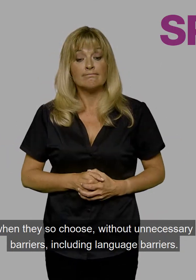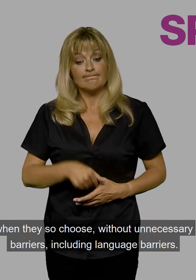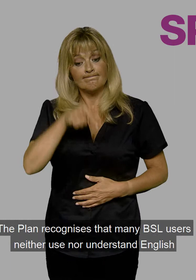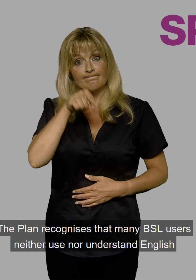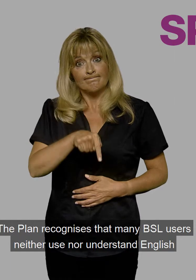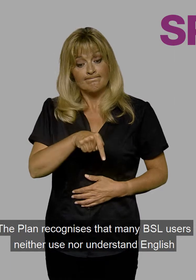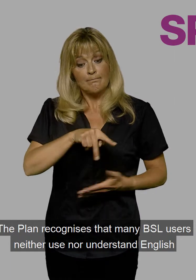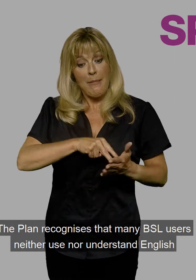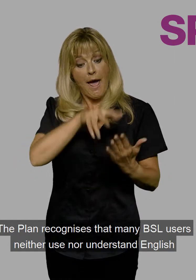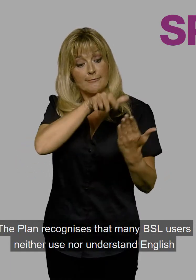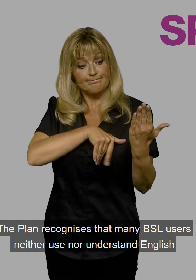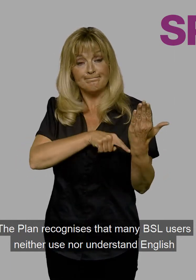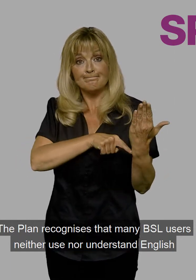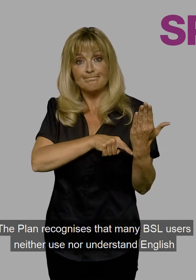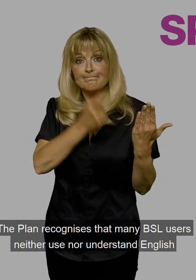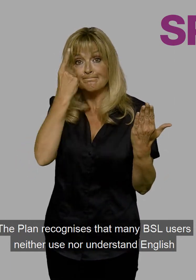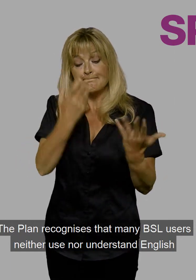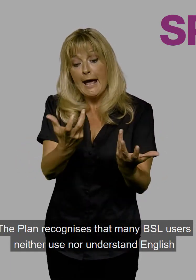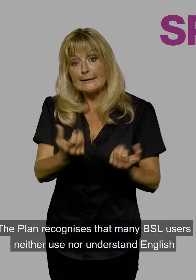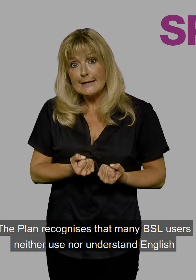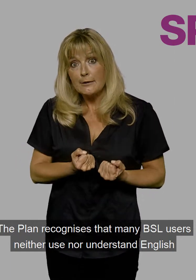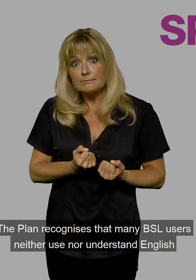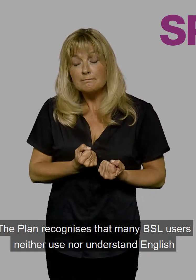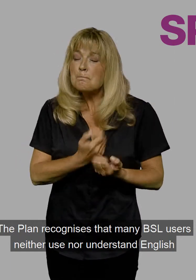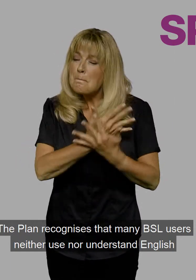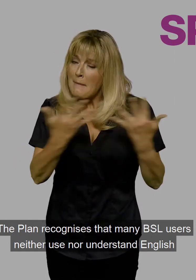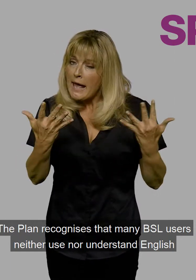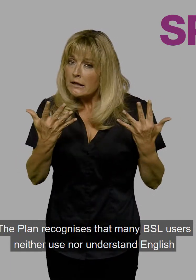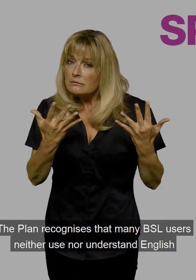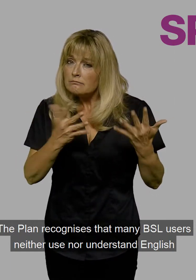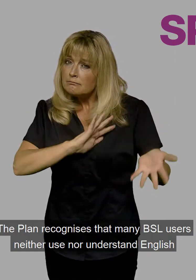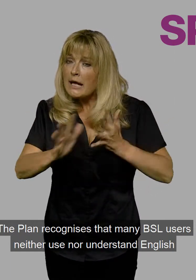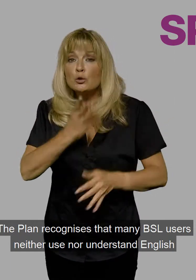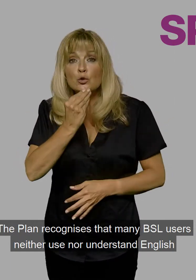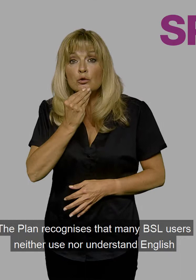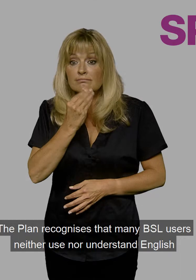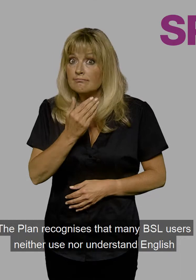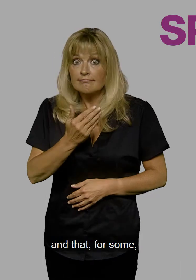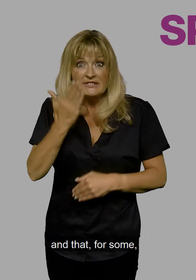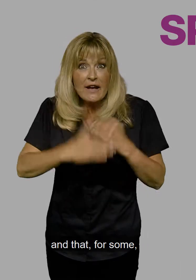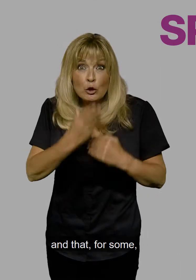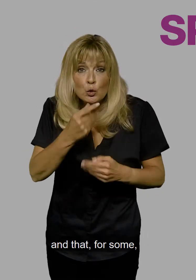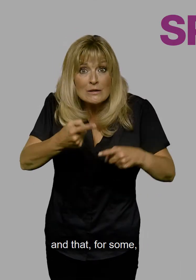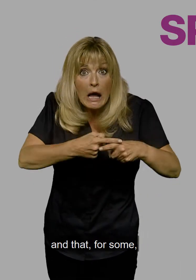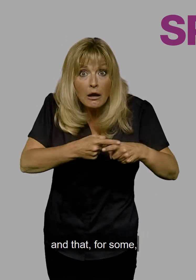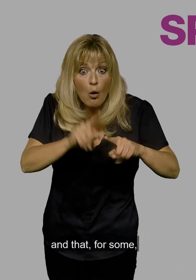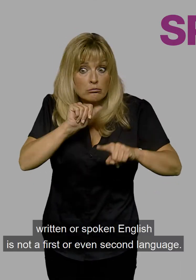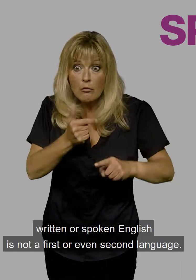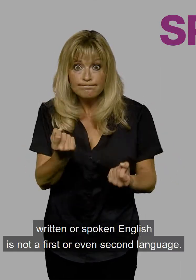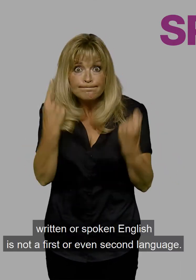The plan recognises that many BSL users neither use nor understand English, and that for some, written or